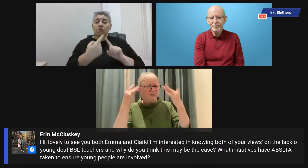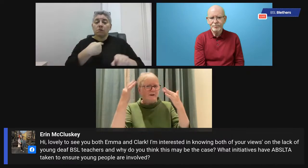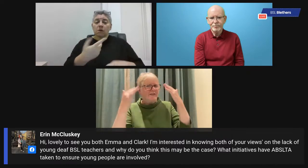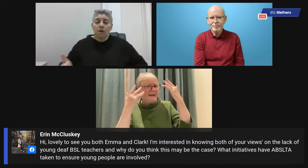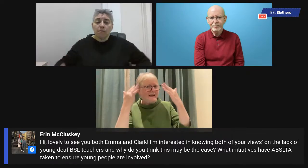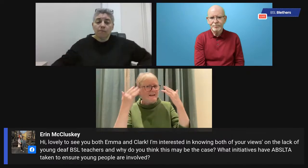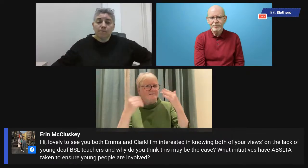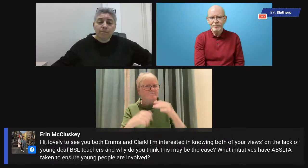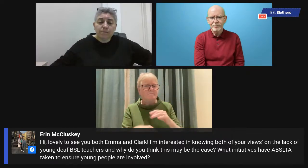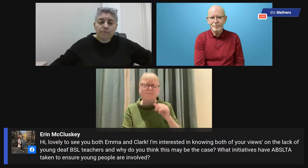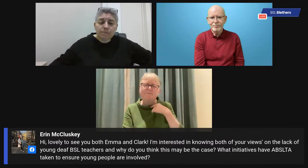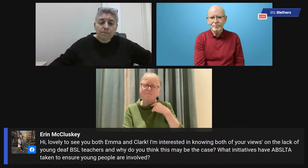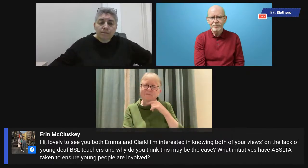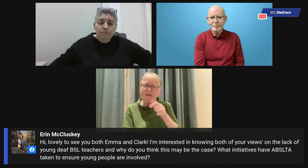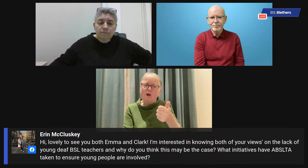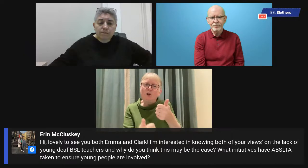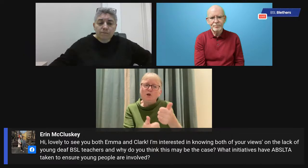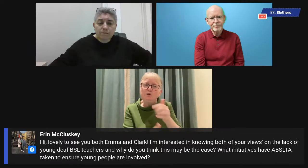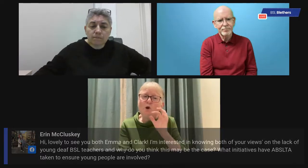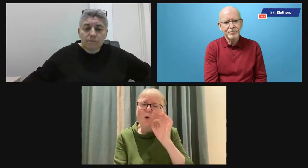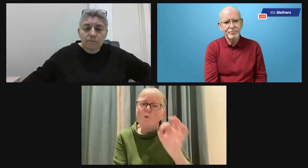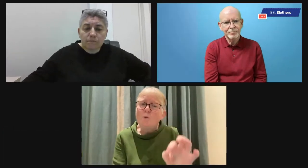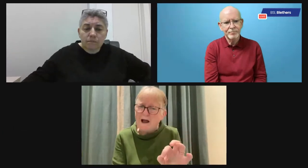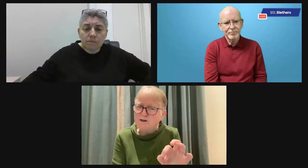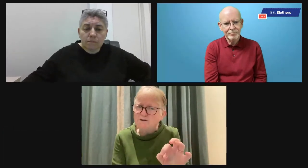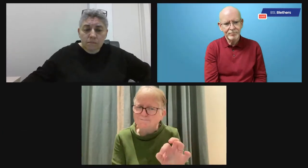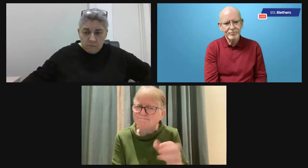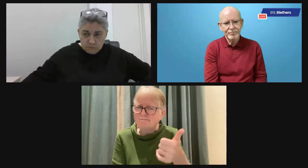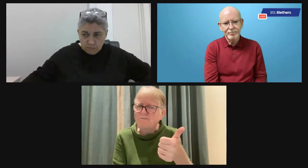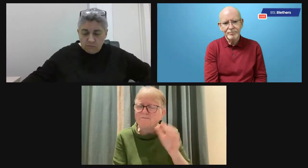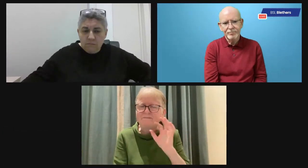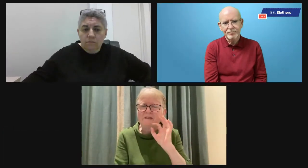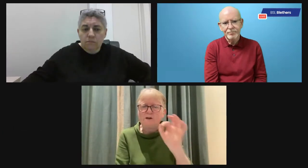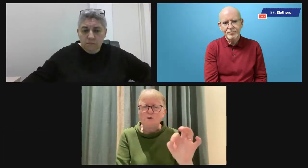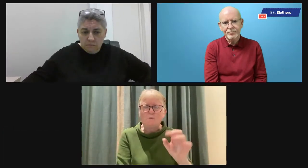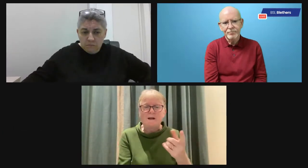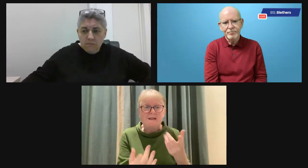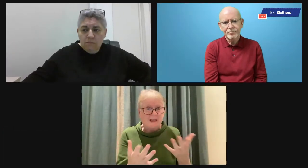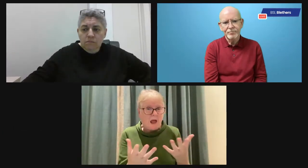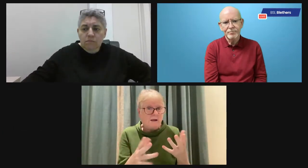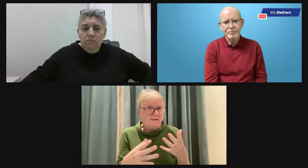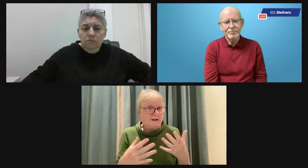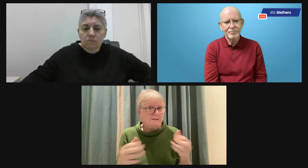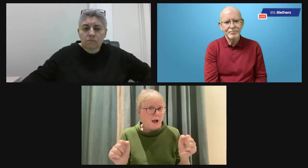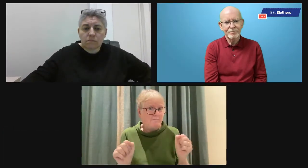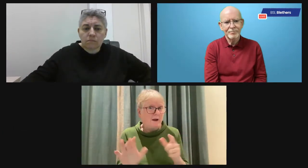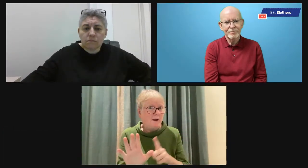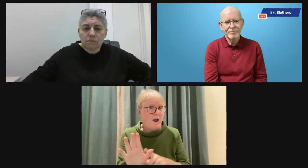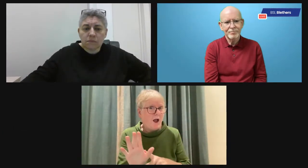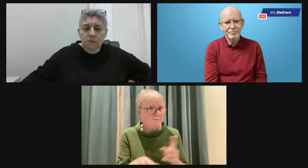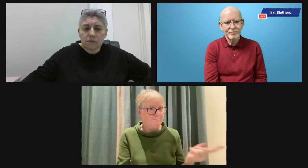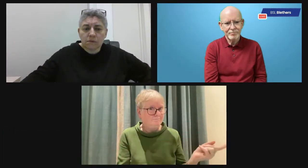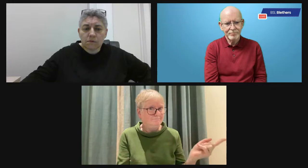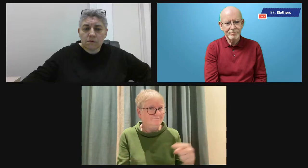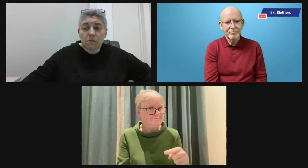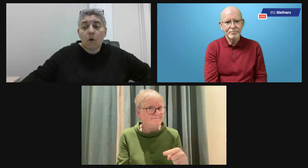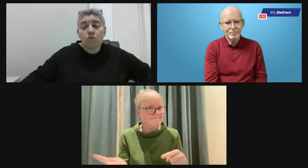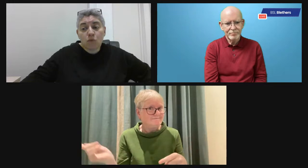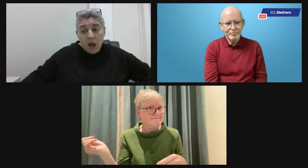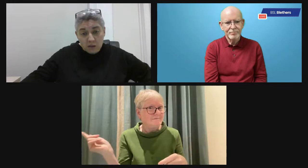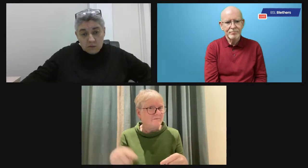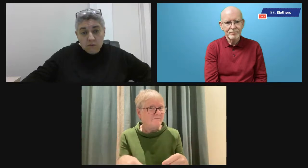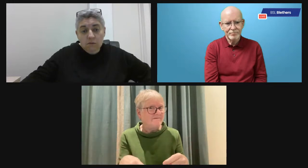do you think this may be the case? Is there any Yeah, initiative? that is a very good question, Erin, and it's a very important question. And I